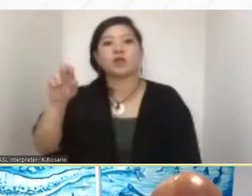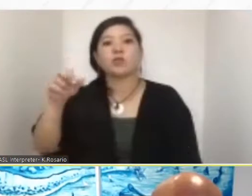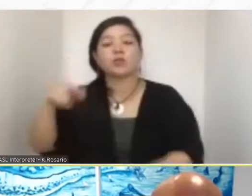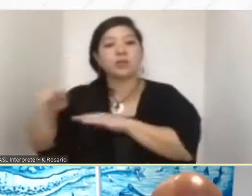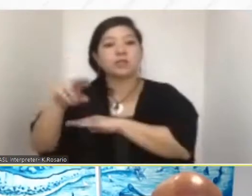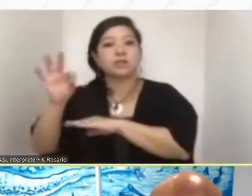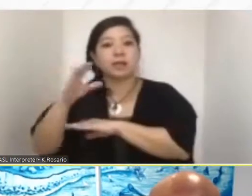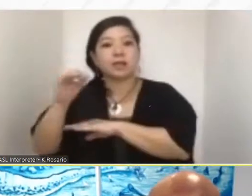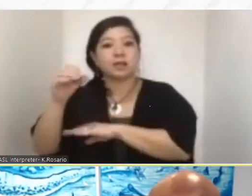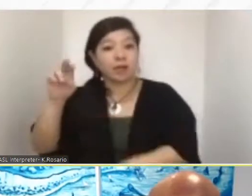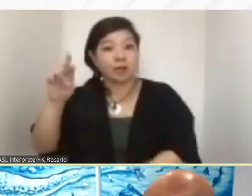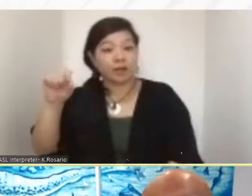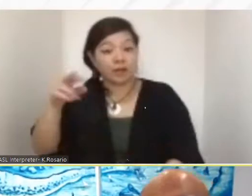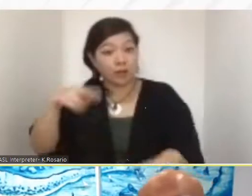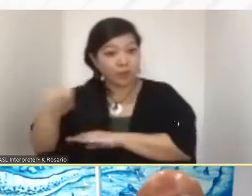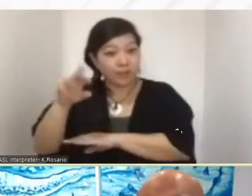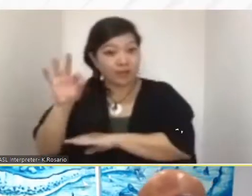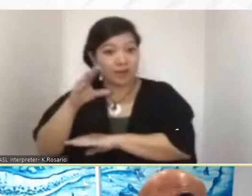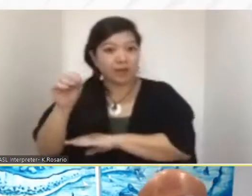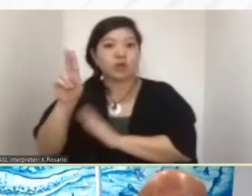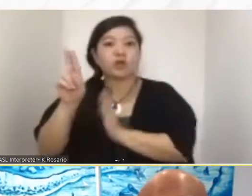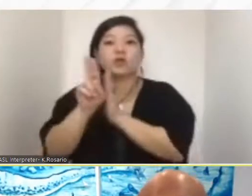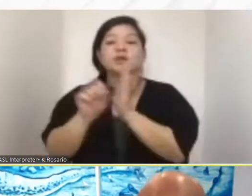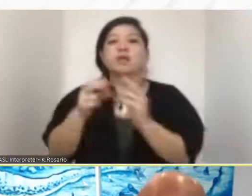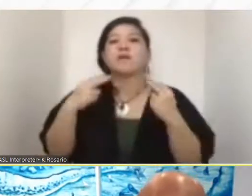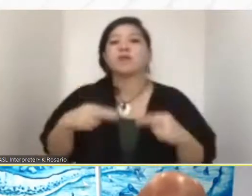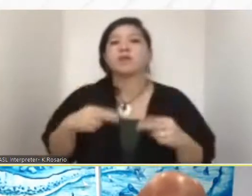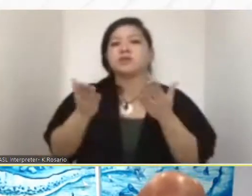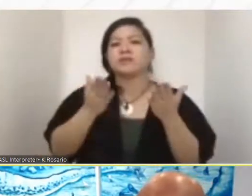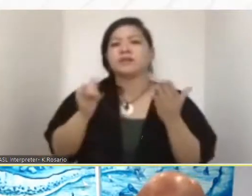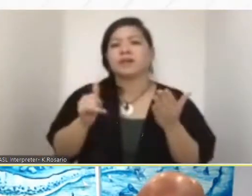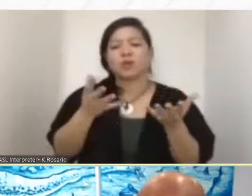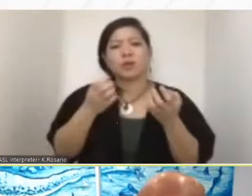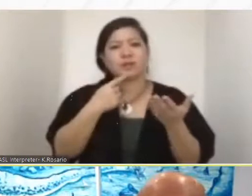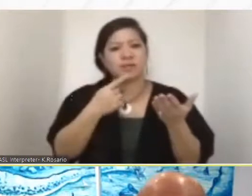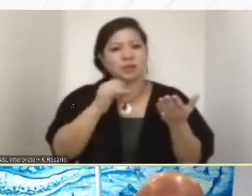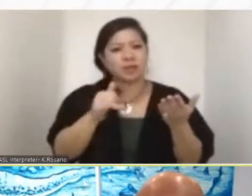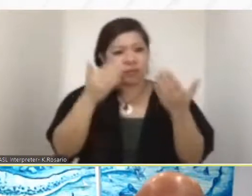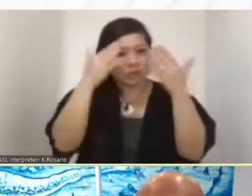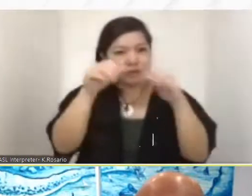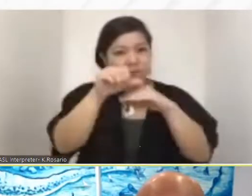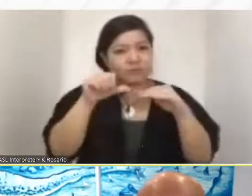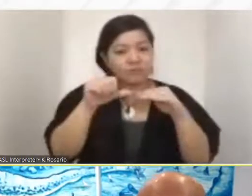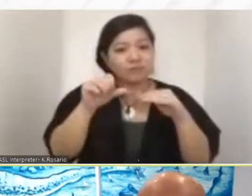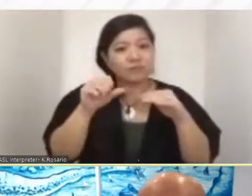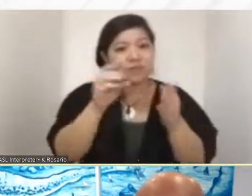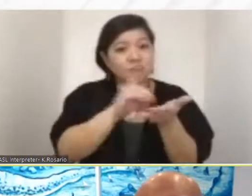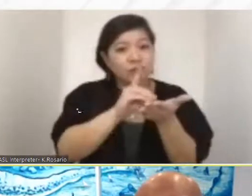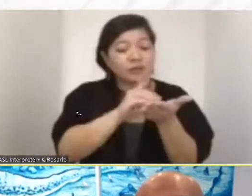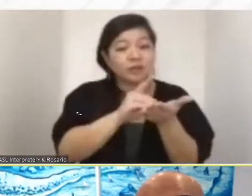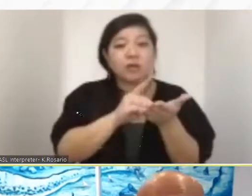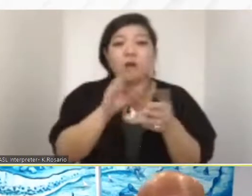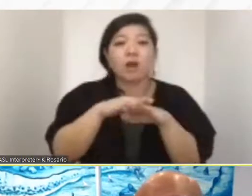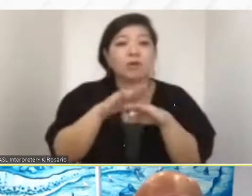at Region 9 at U.S. Department of Health and Human Services. And I just want to tell you, Surgeon General, that the two of them have been on calls